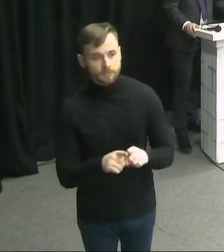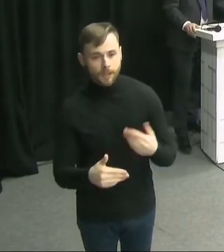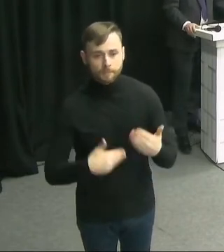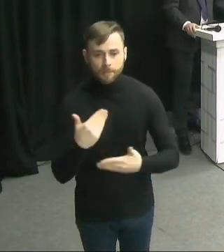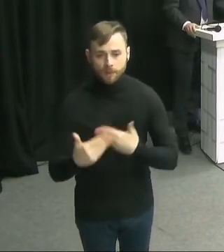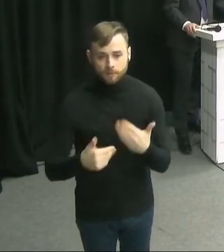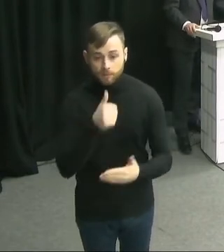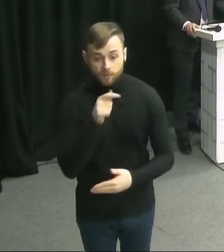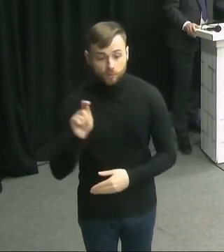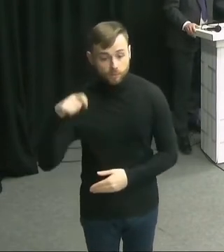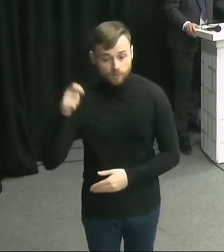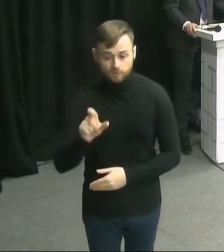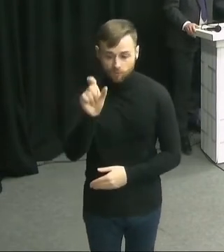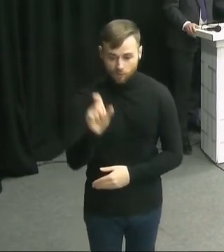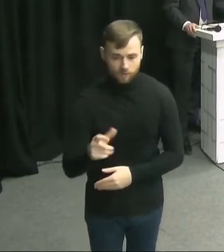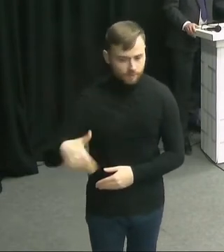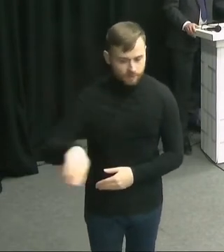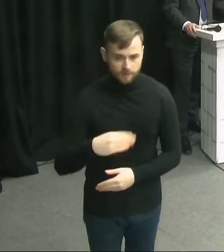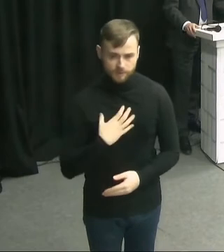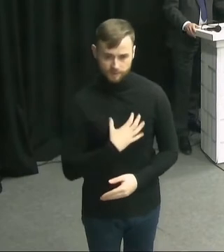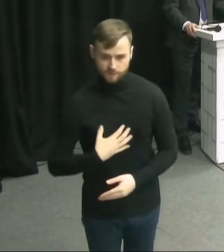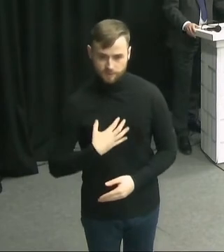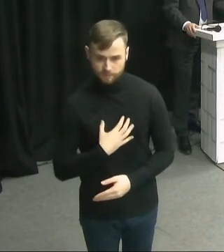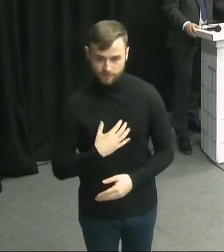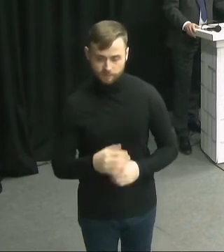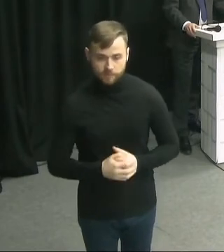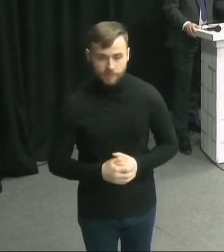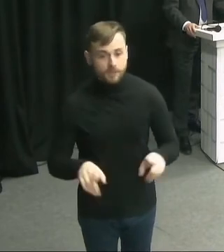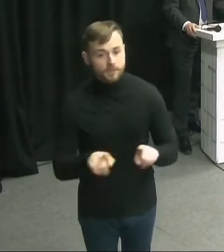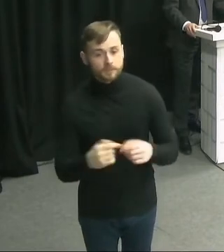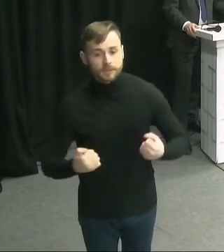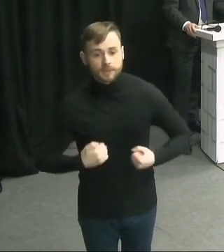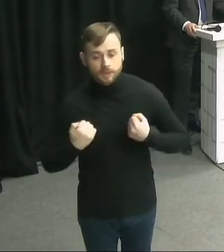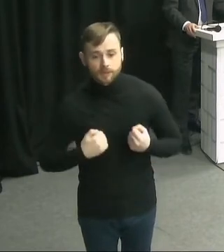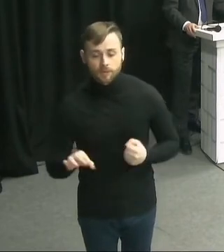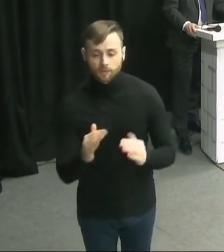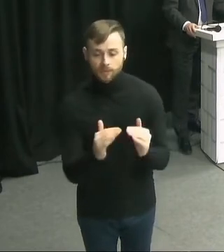We implement the diversity and equal rights policy.